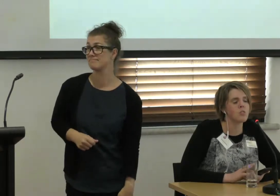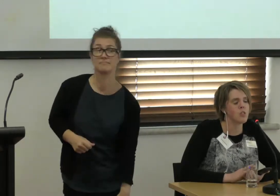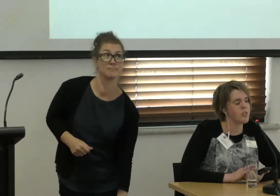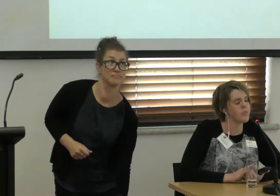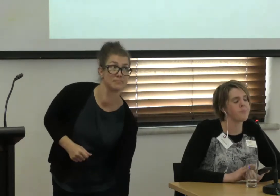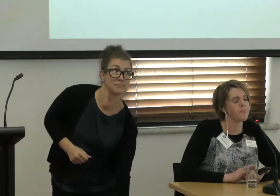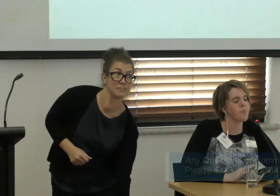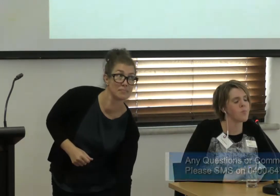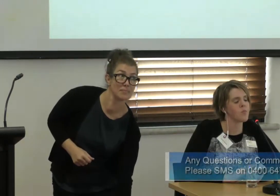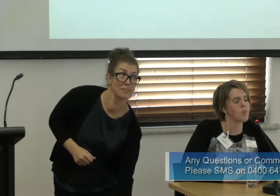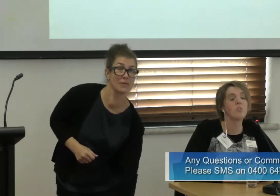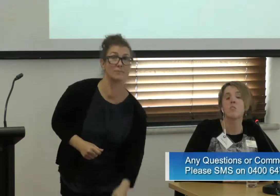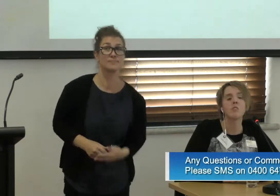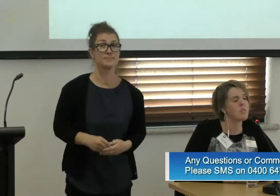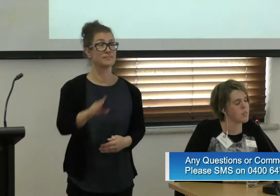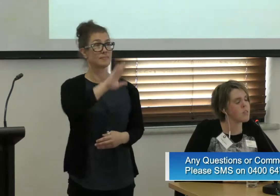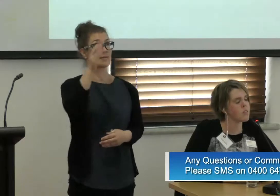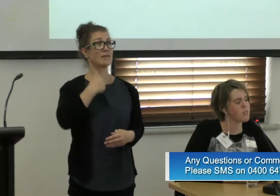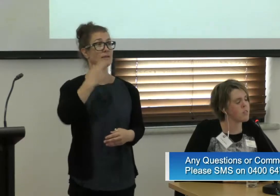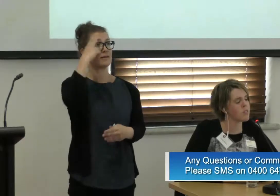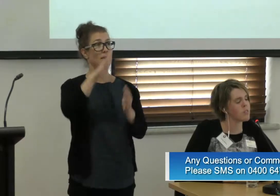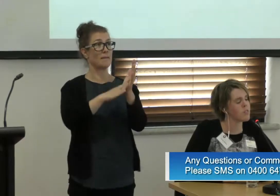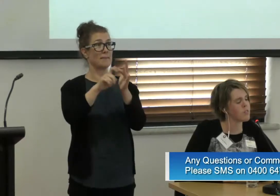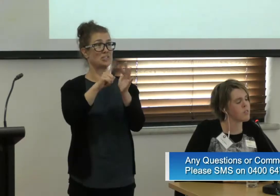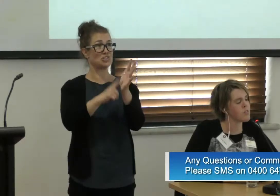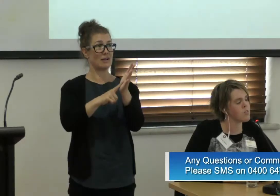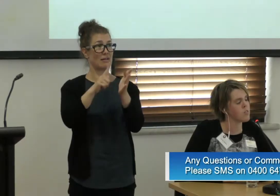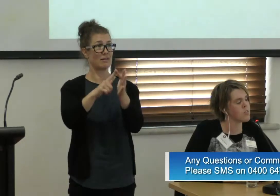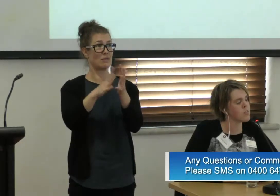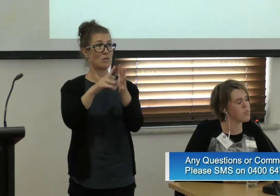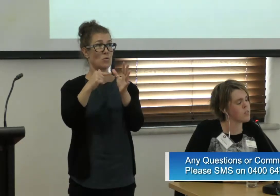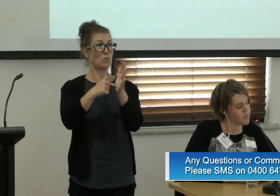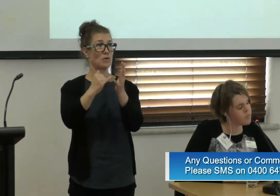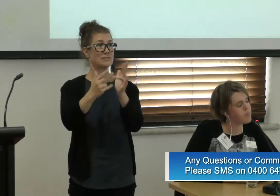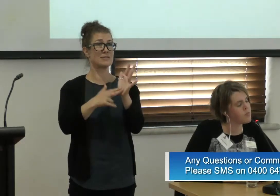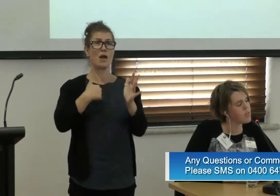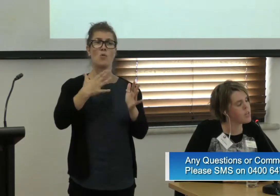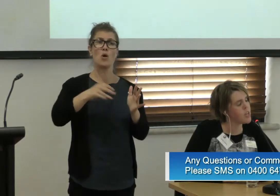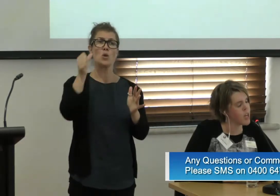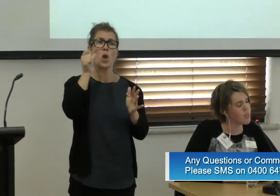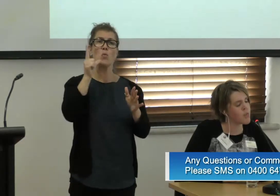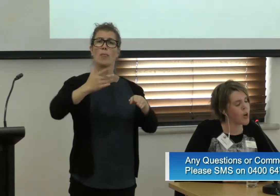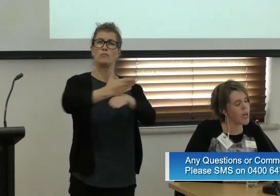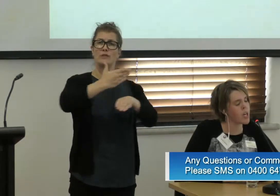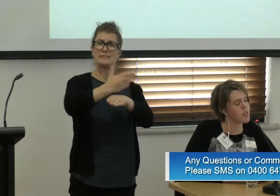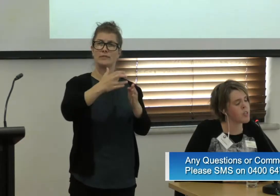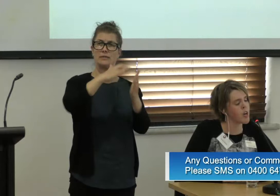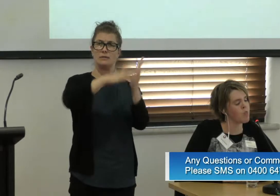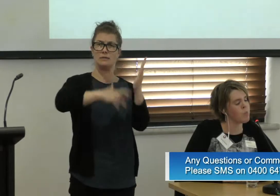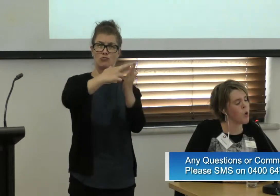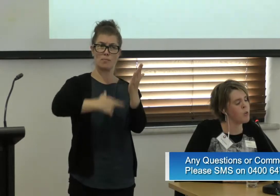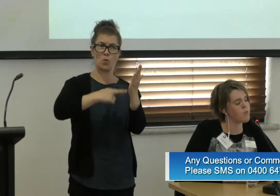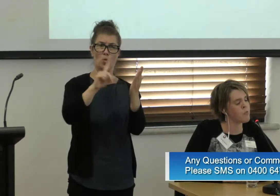All good? Hi, my name's Michelle Watson. I was just after the name of that productivity report. Yep, so it is